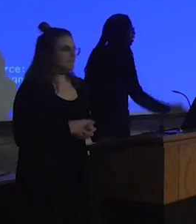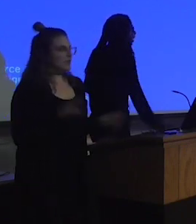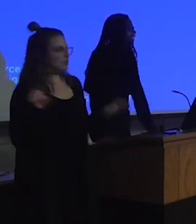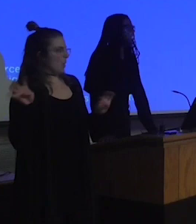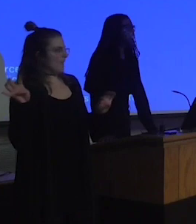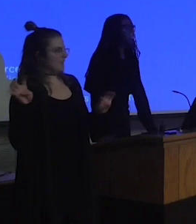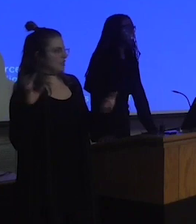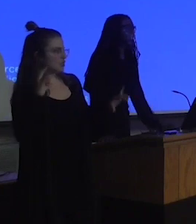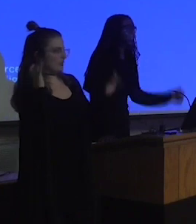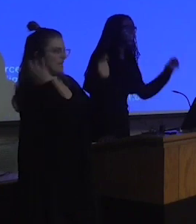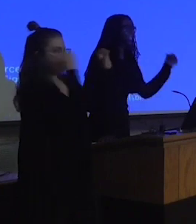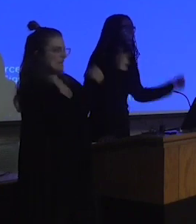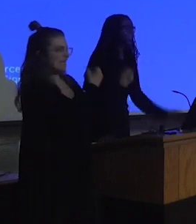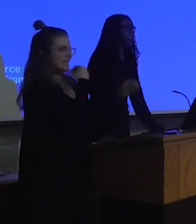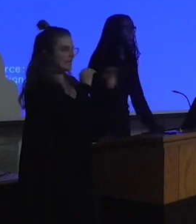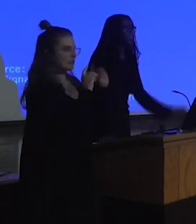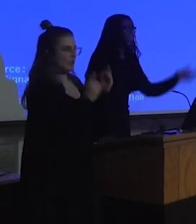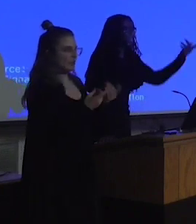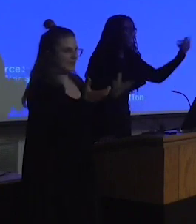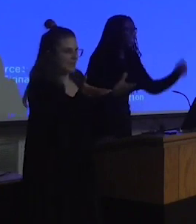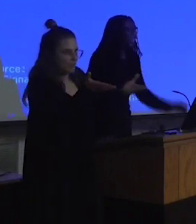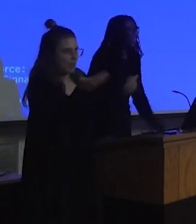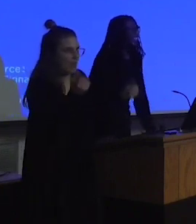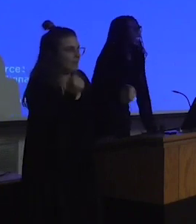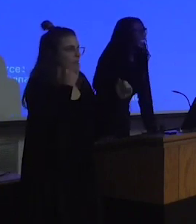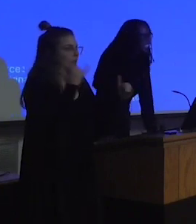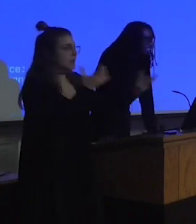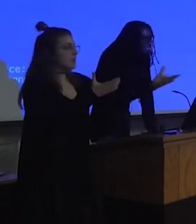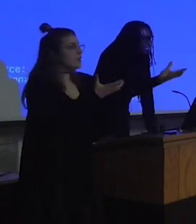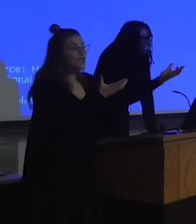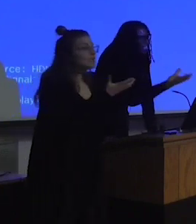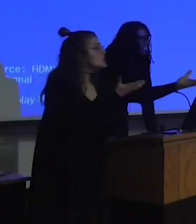like clear out and like eat the donuts. There's still a bunch of them left. Sarah?